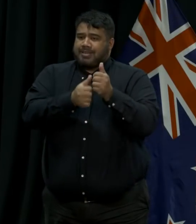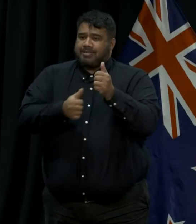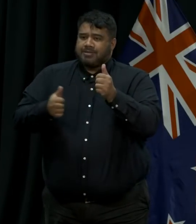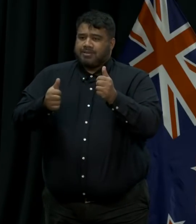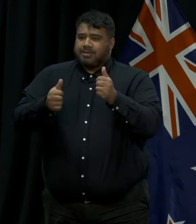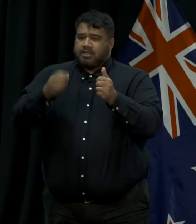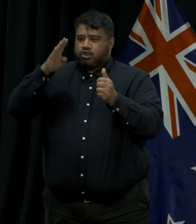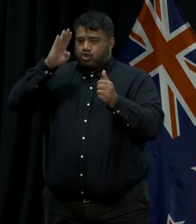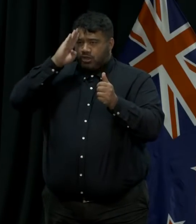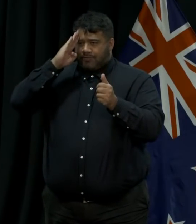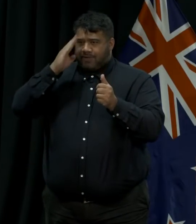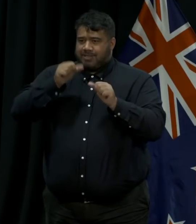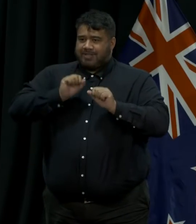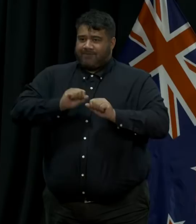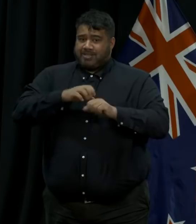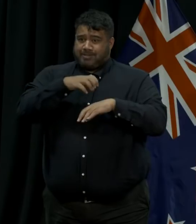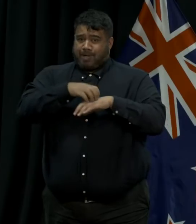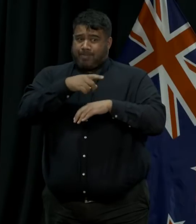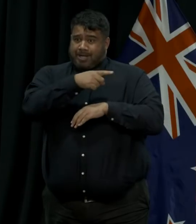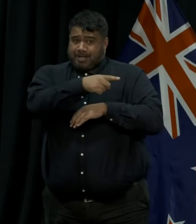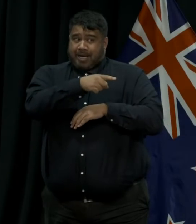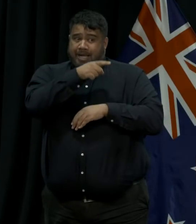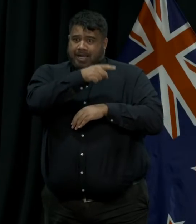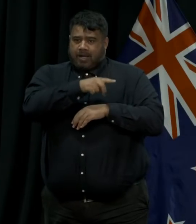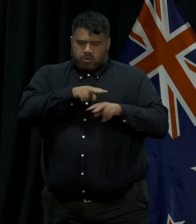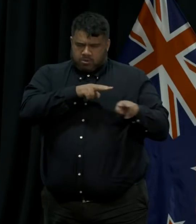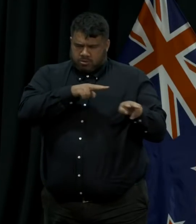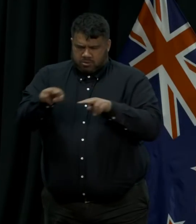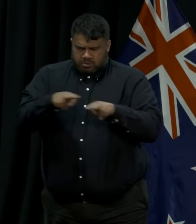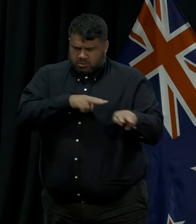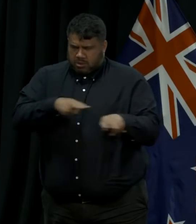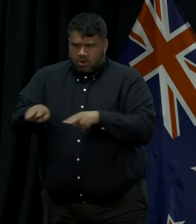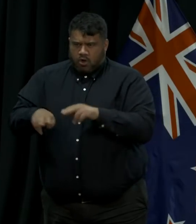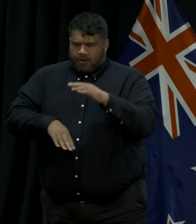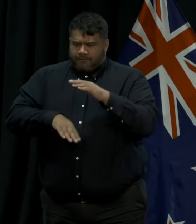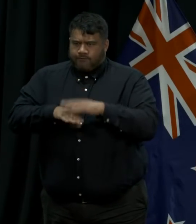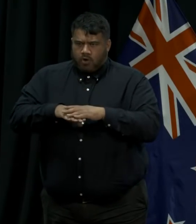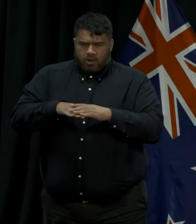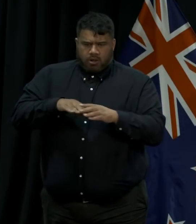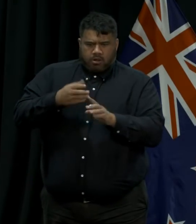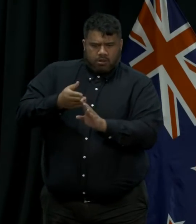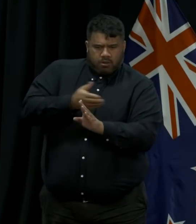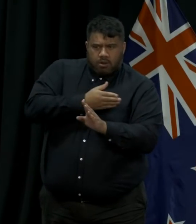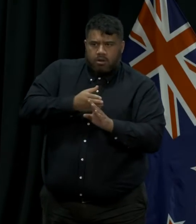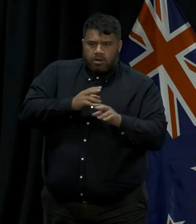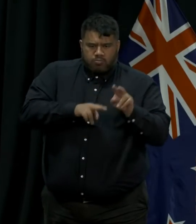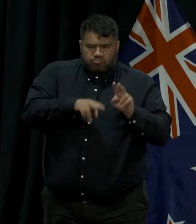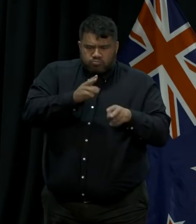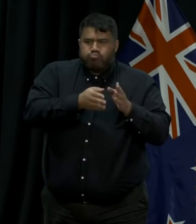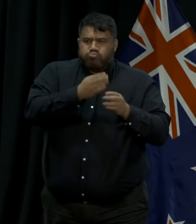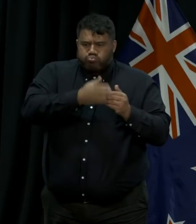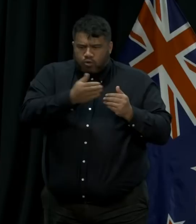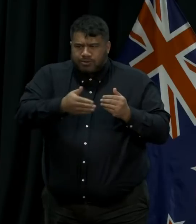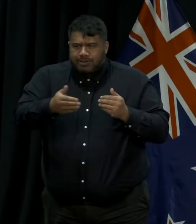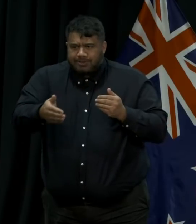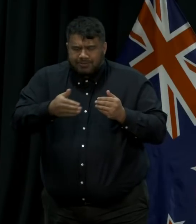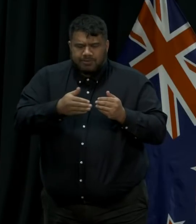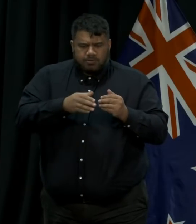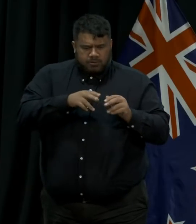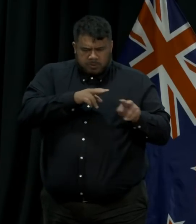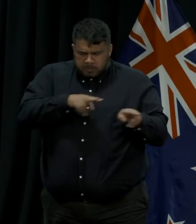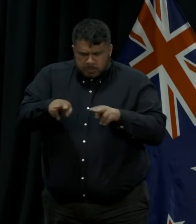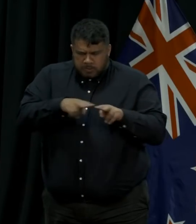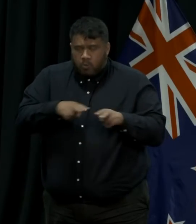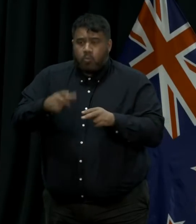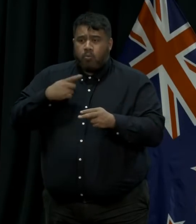look at all exits and audit the entire process The expectation, of course, being that we can